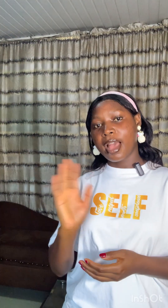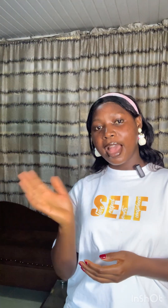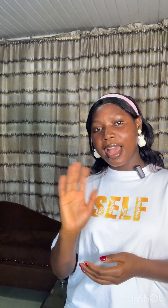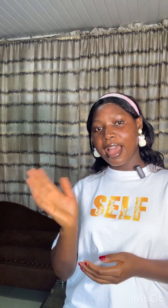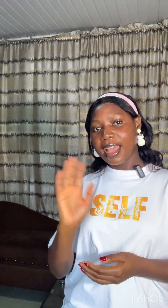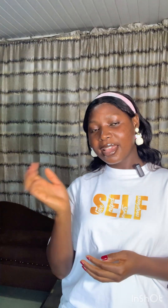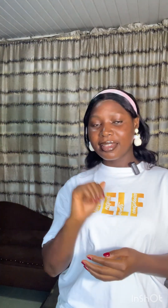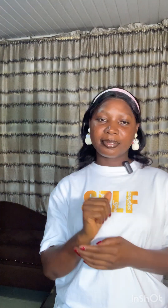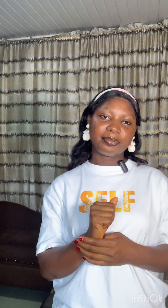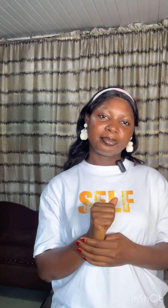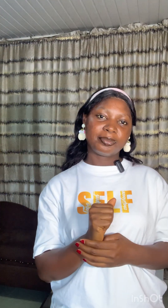Hi.